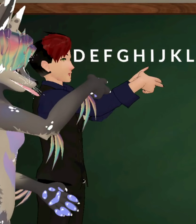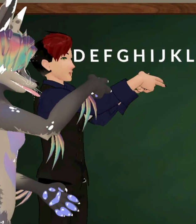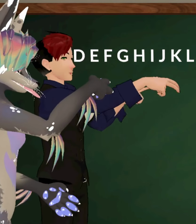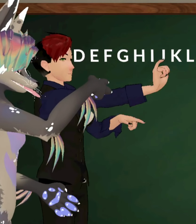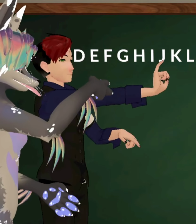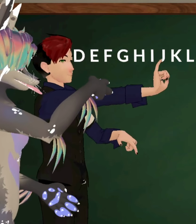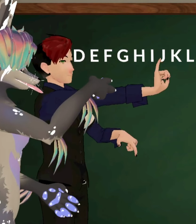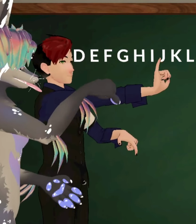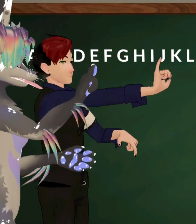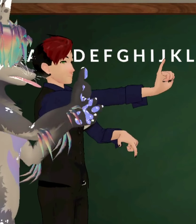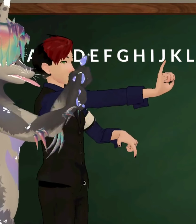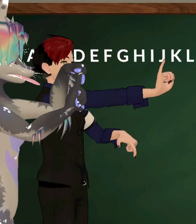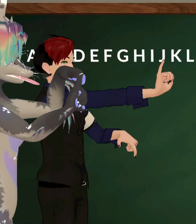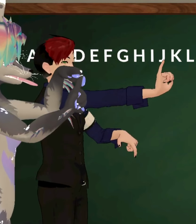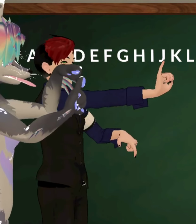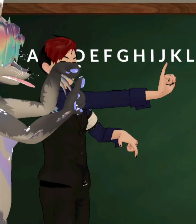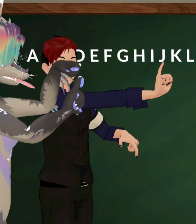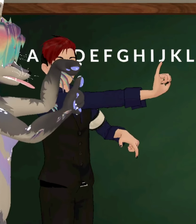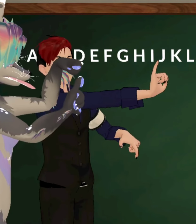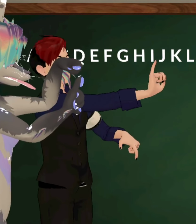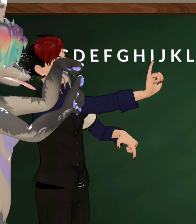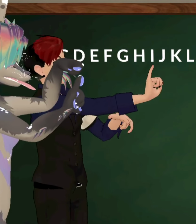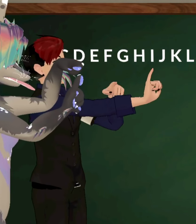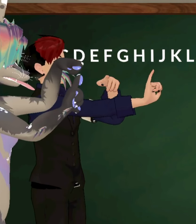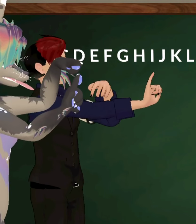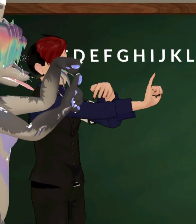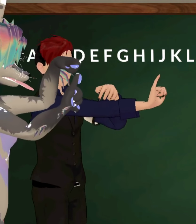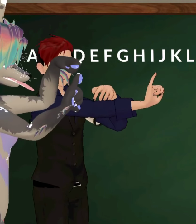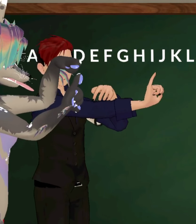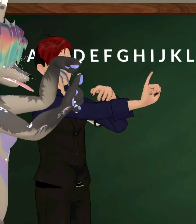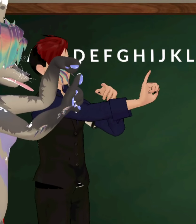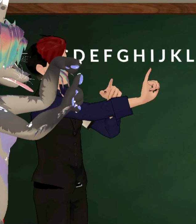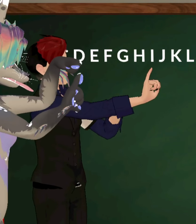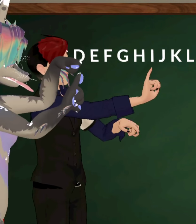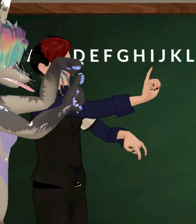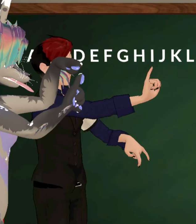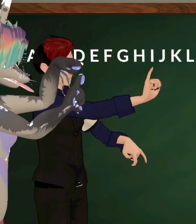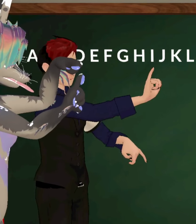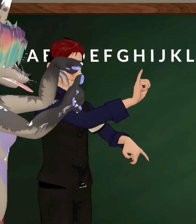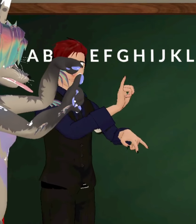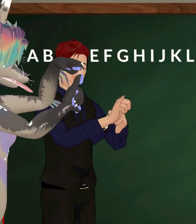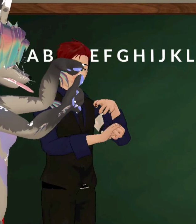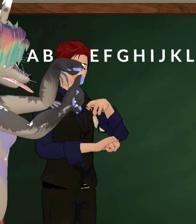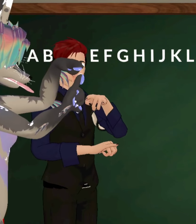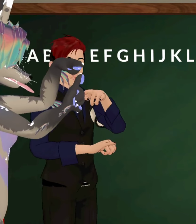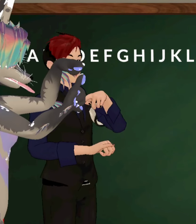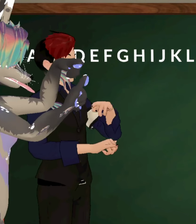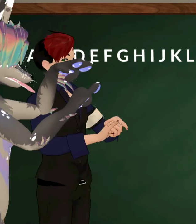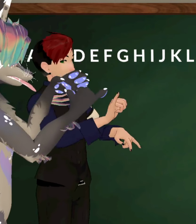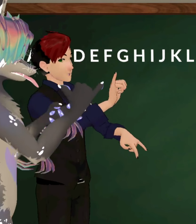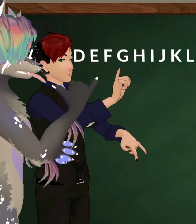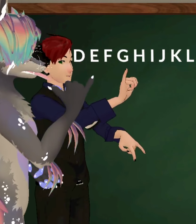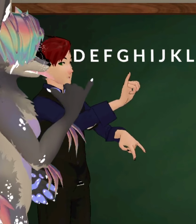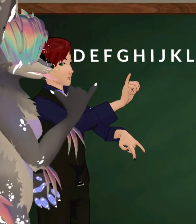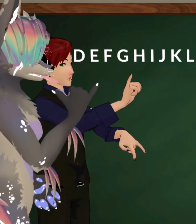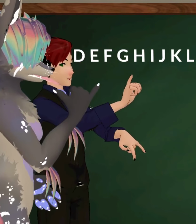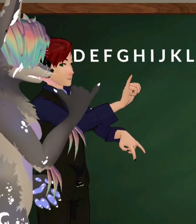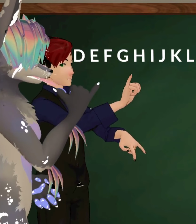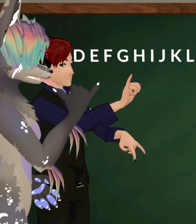I is your pinky up. For general VR, there's a couple of different ways to do it. A lot of avatars have the Y hand shape,